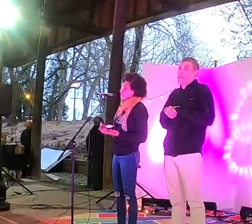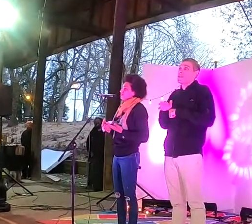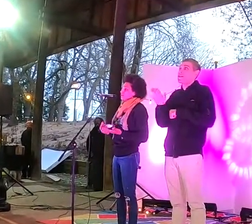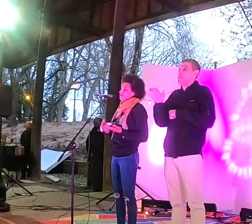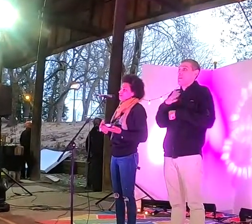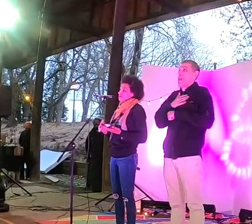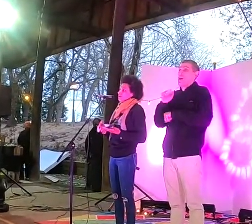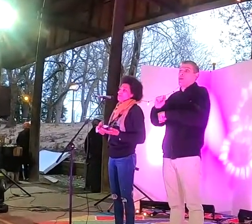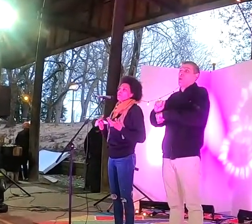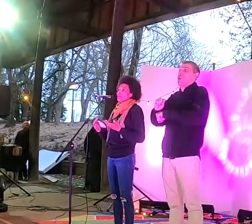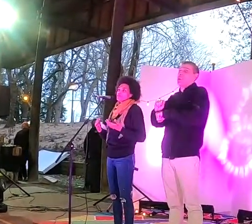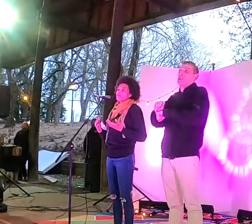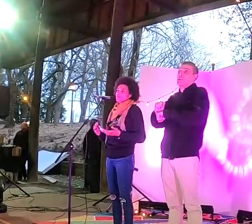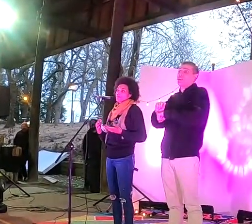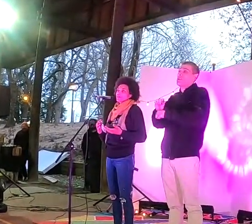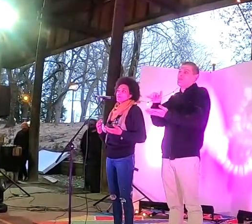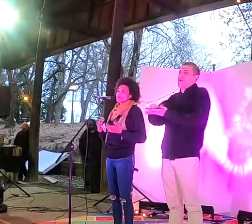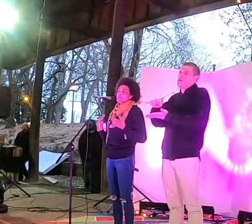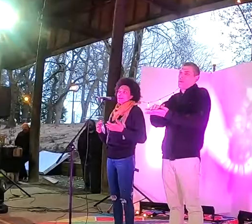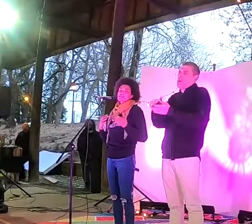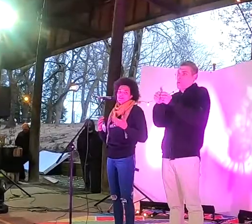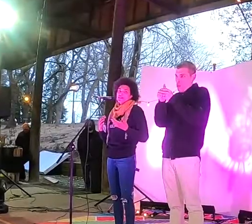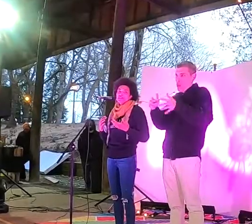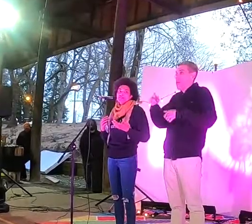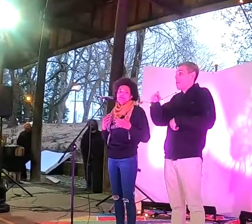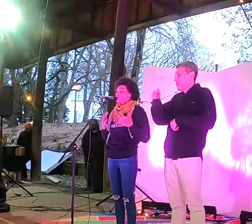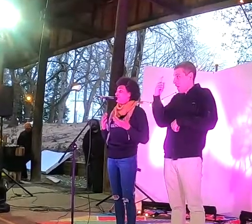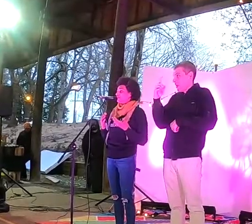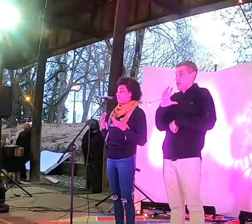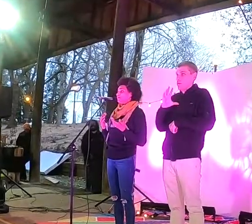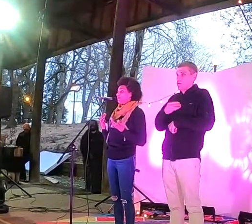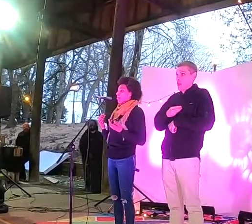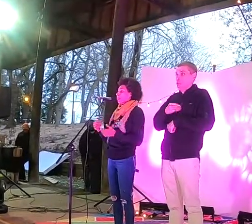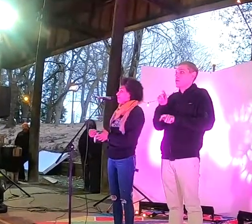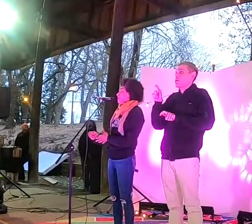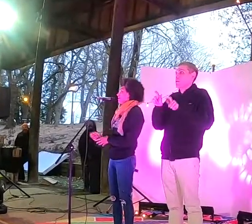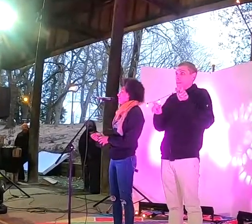work that I do if it wasn't for Black trans